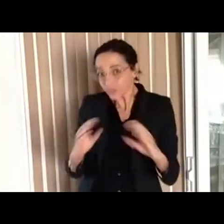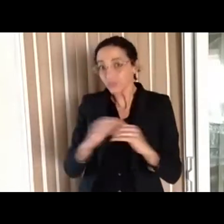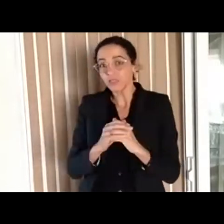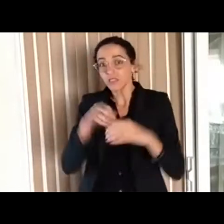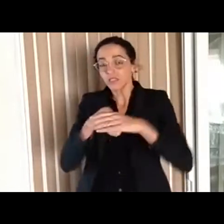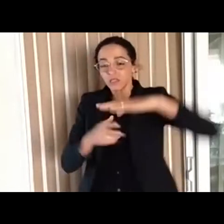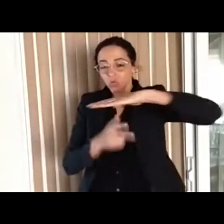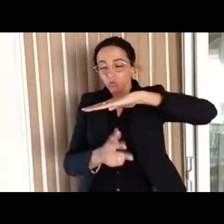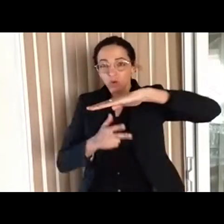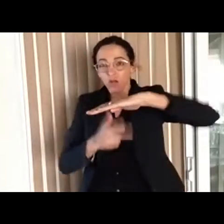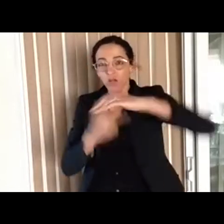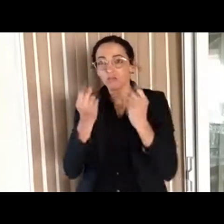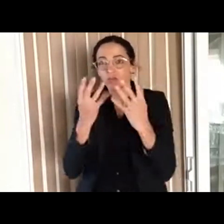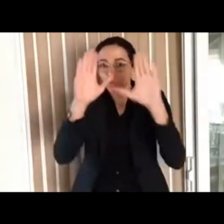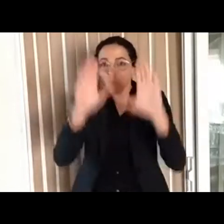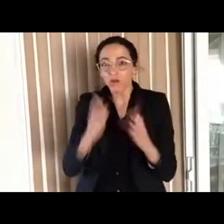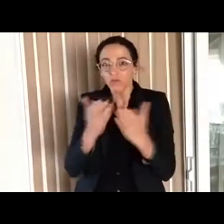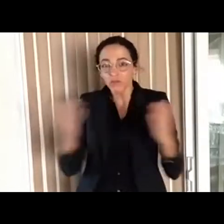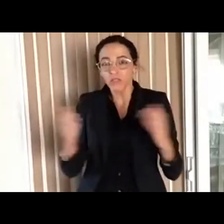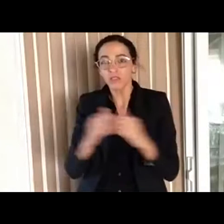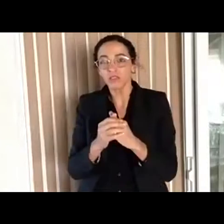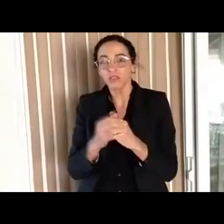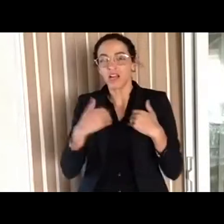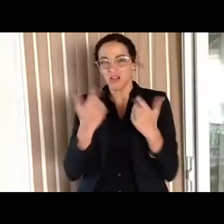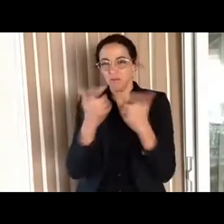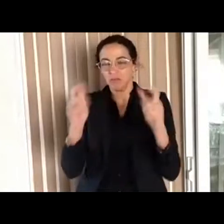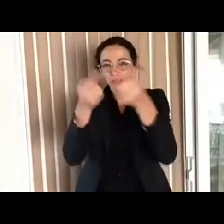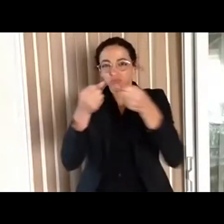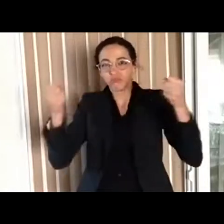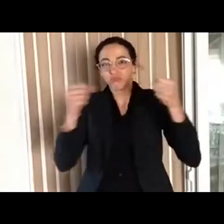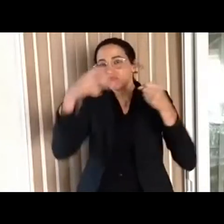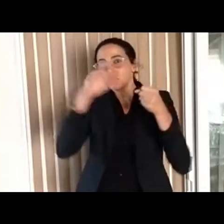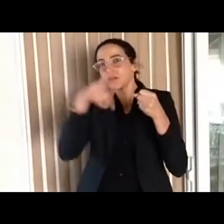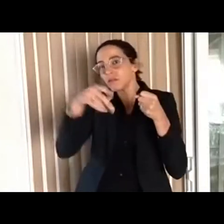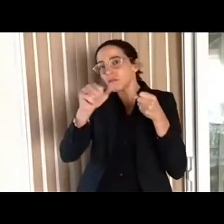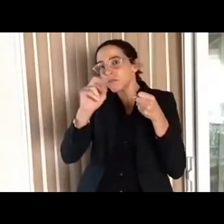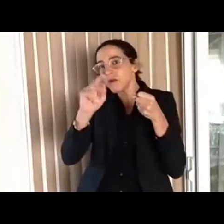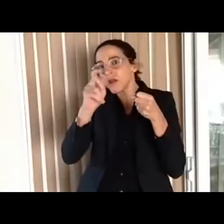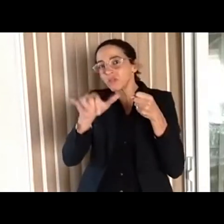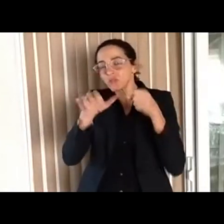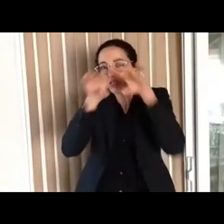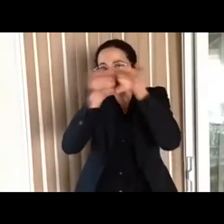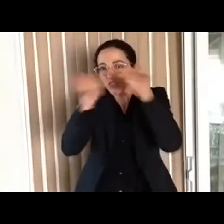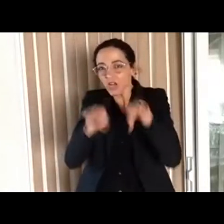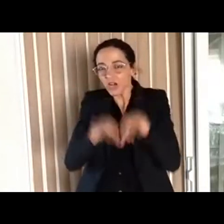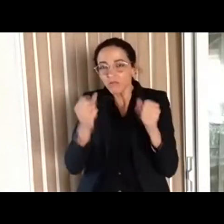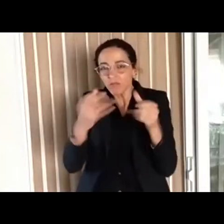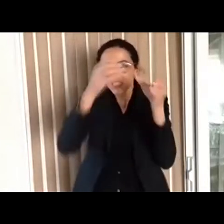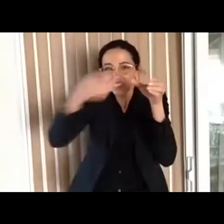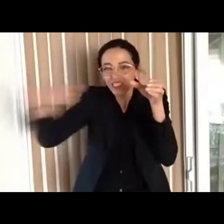of them was a big pantry shelf. And there was these many cans of food that never, ever seemed